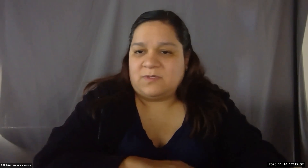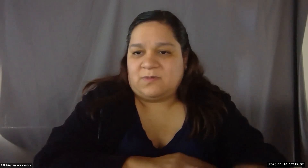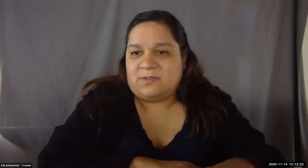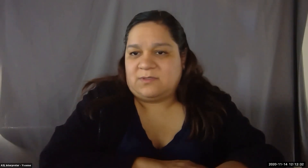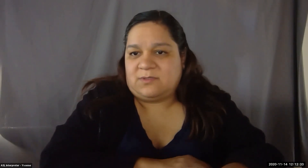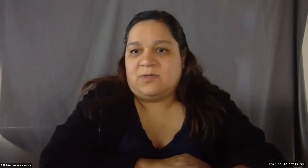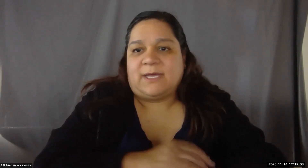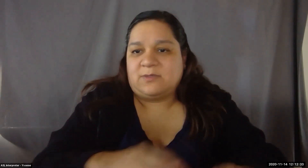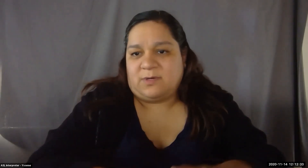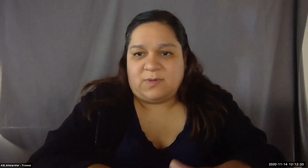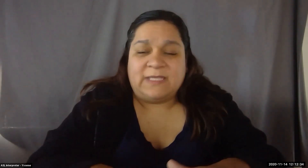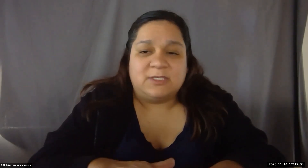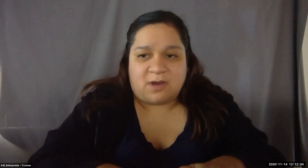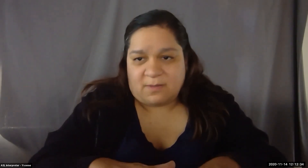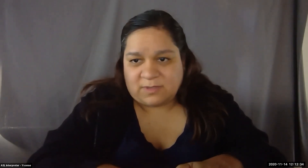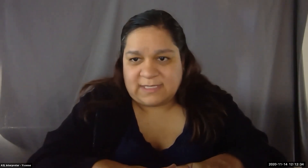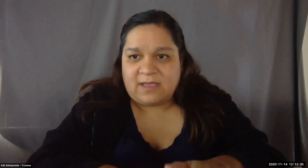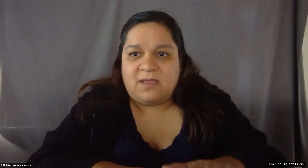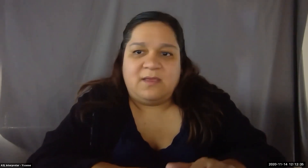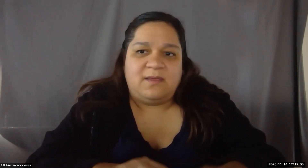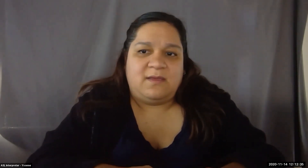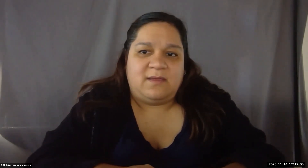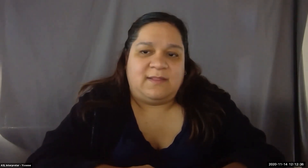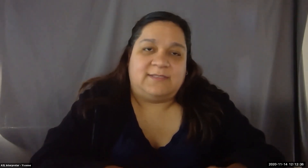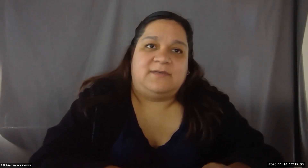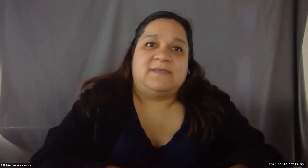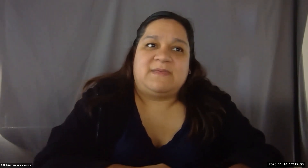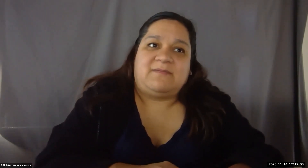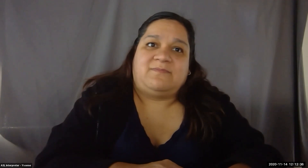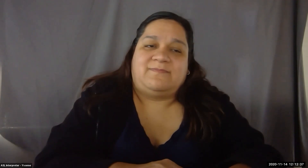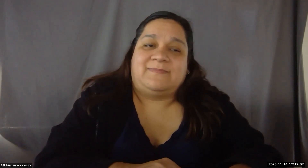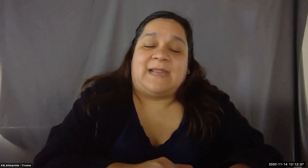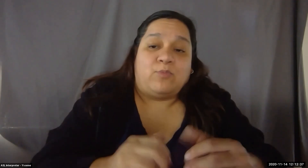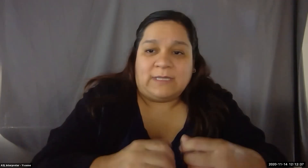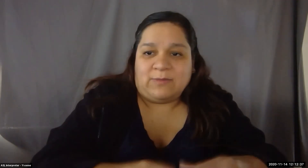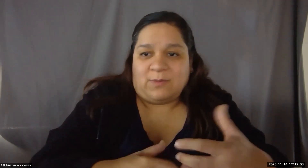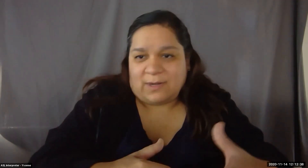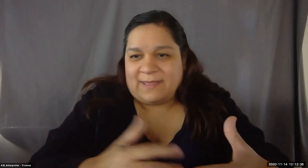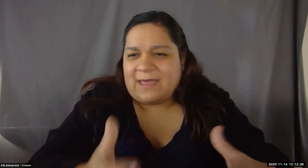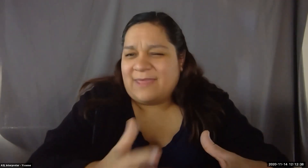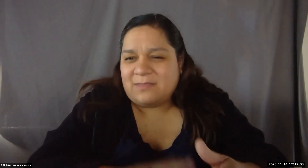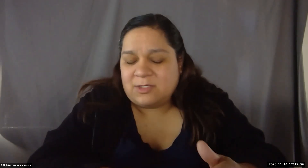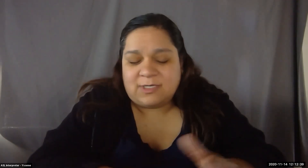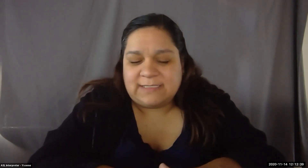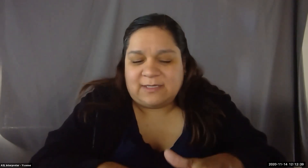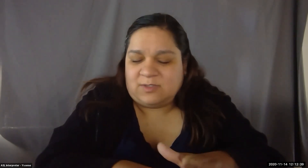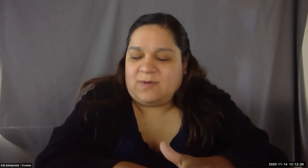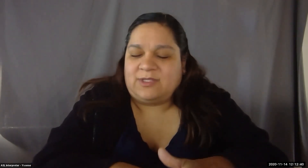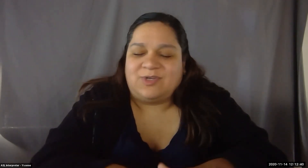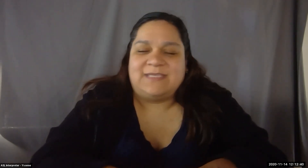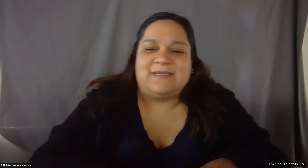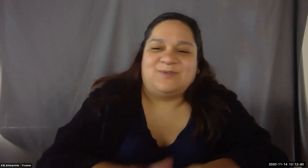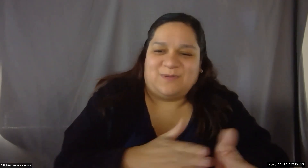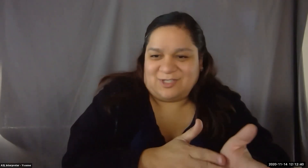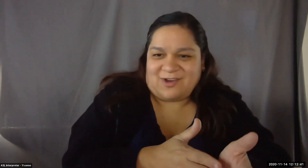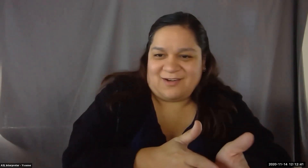grocery stores too much. We're doing Instacart mostly, unless there's something that I really, really want to pick out. Like the turkey sales, you don't get the